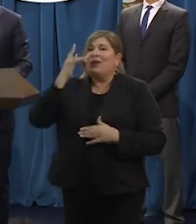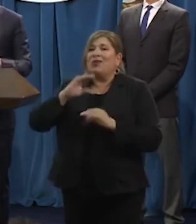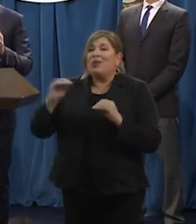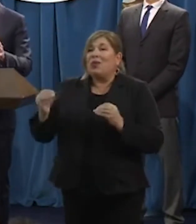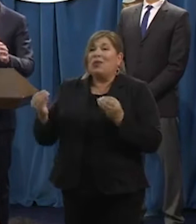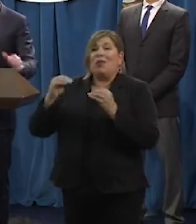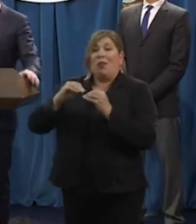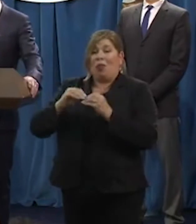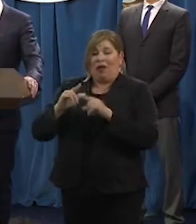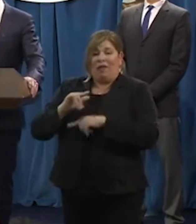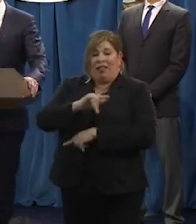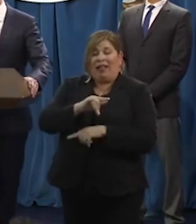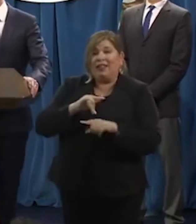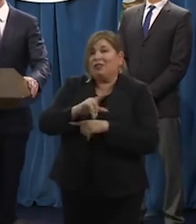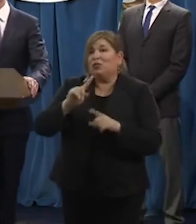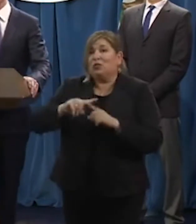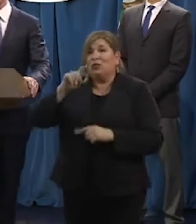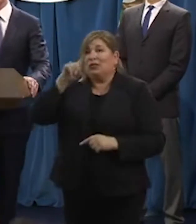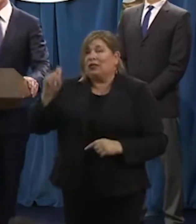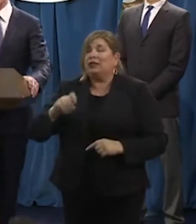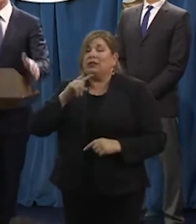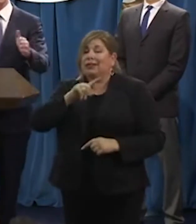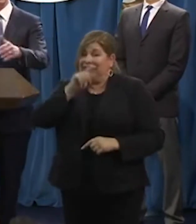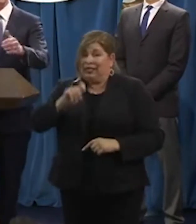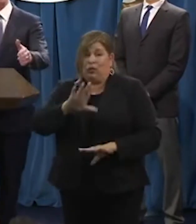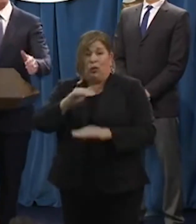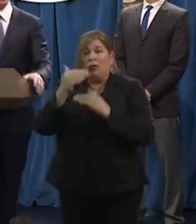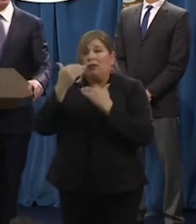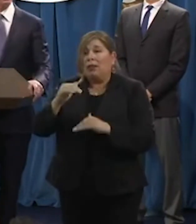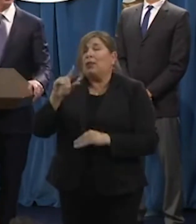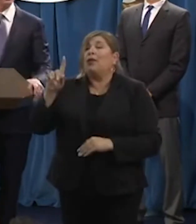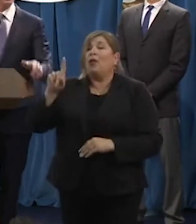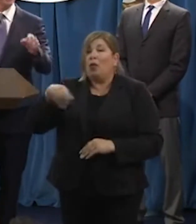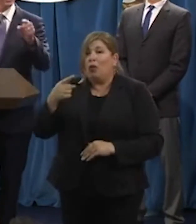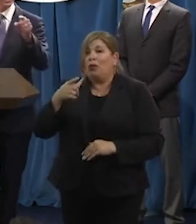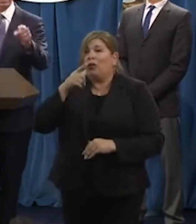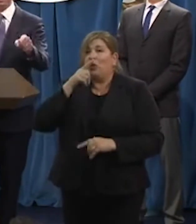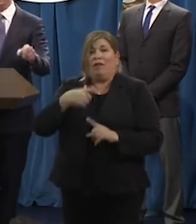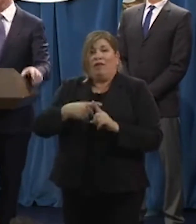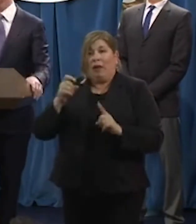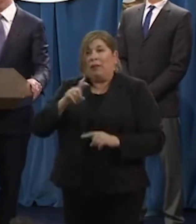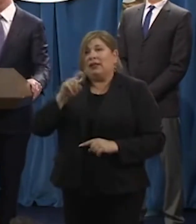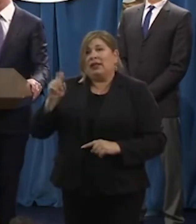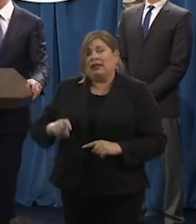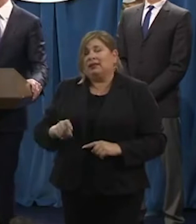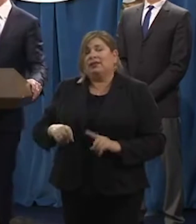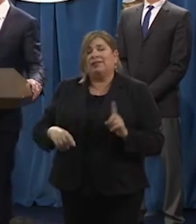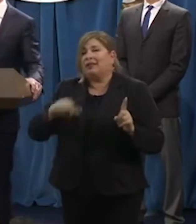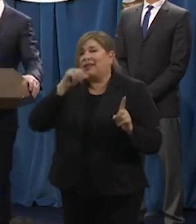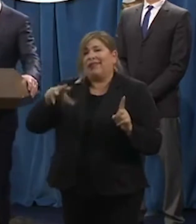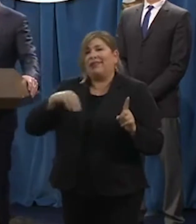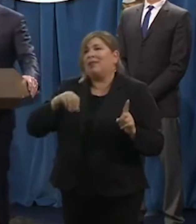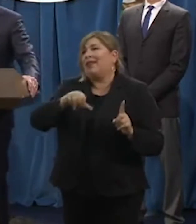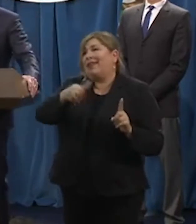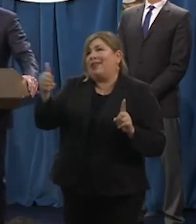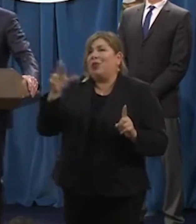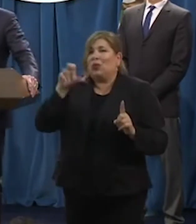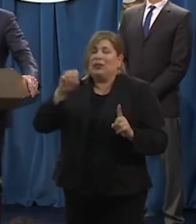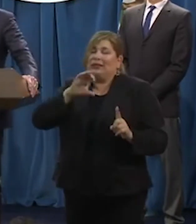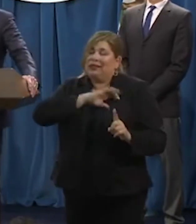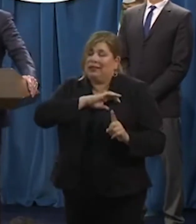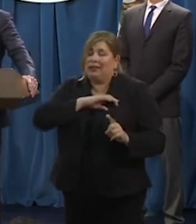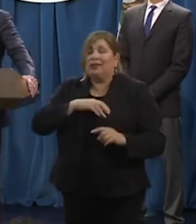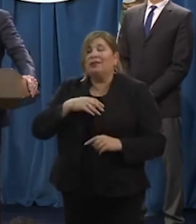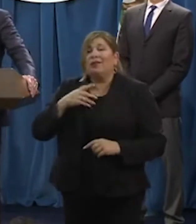Texas. They're only taking Texans. They're not taking other American citizens, unlike Georgia and unlike the state